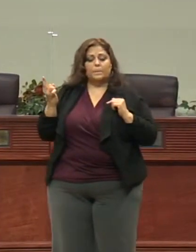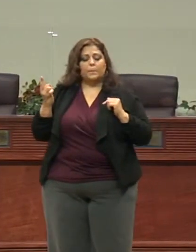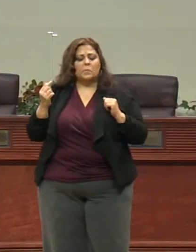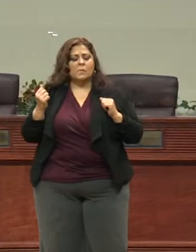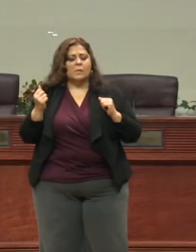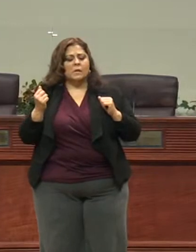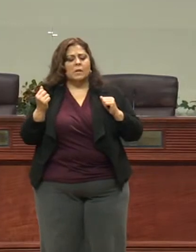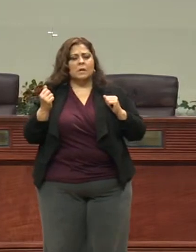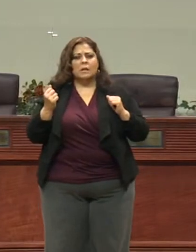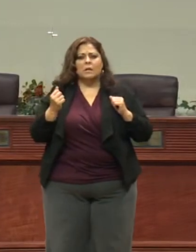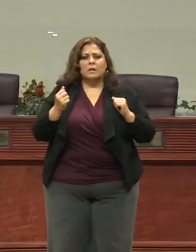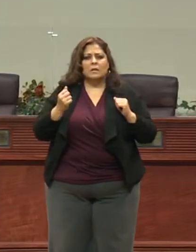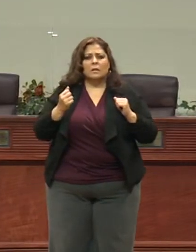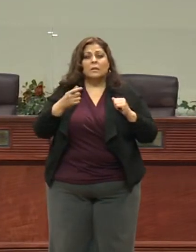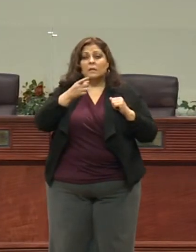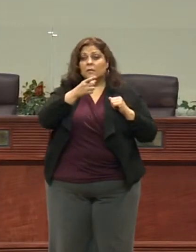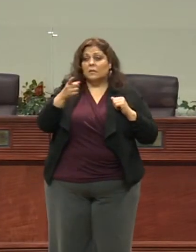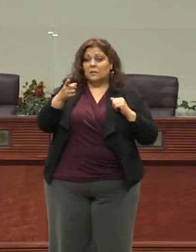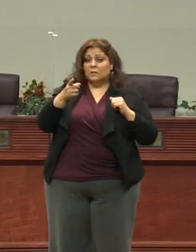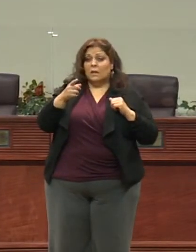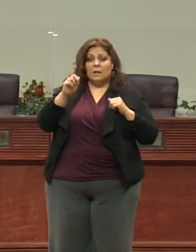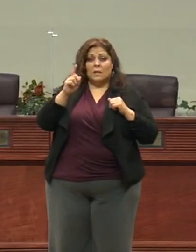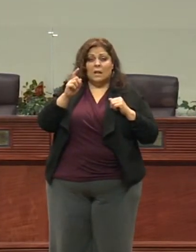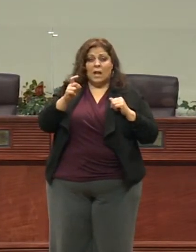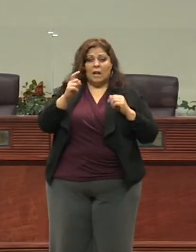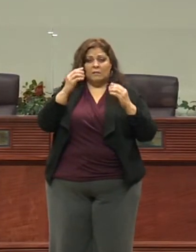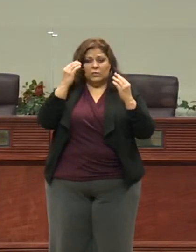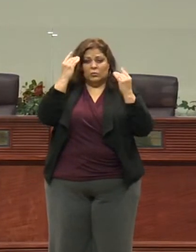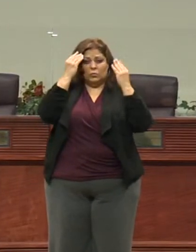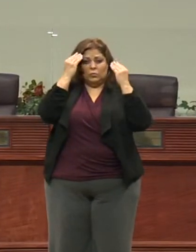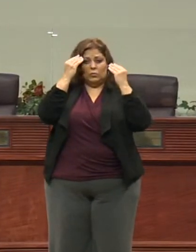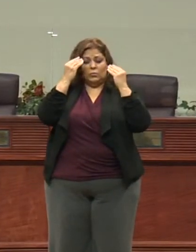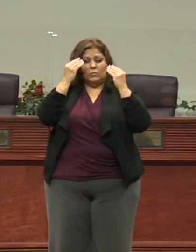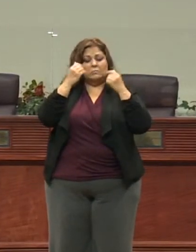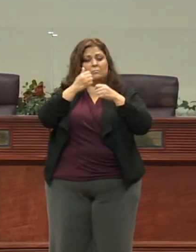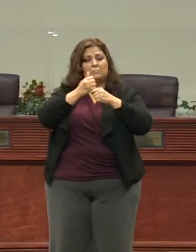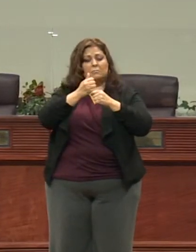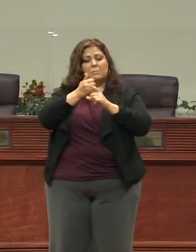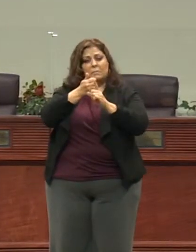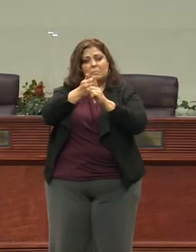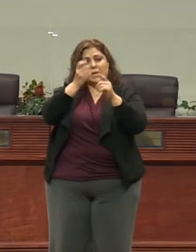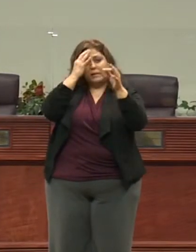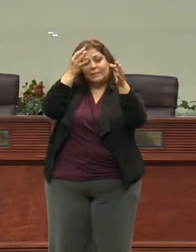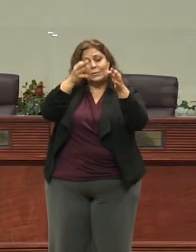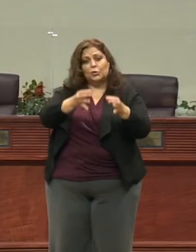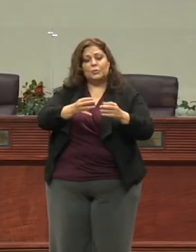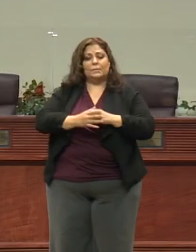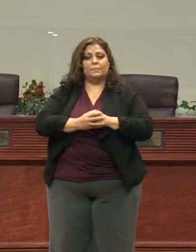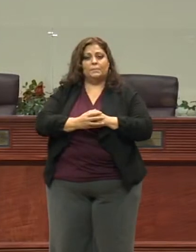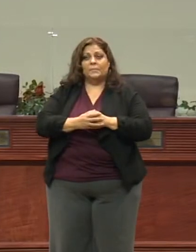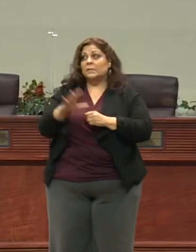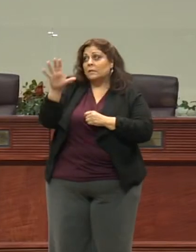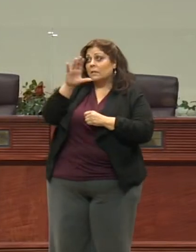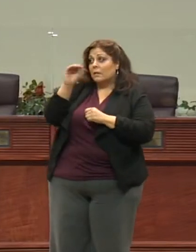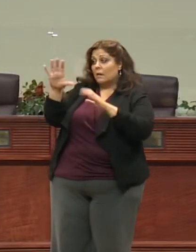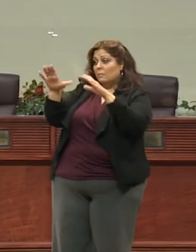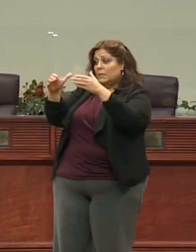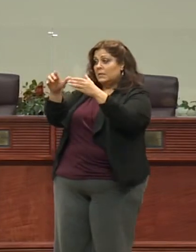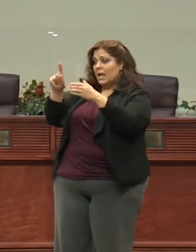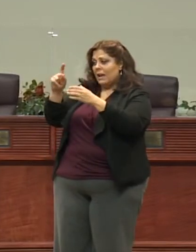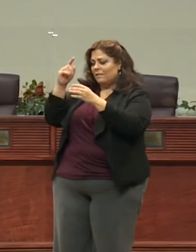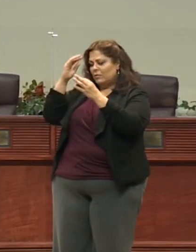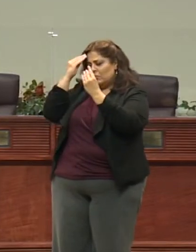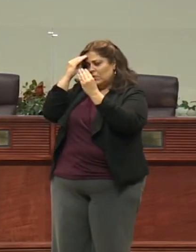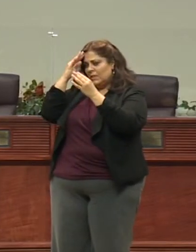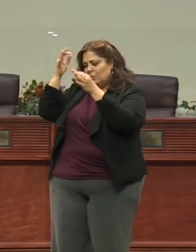individuals are going to have to make some decisions. Businesses are going to have to make some decisions about what they value.